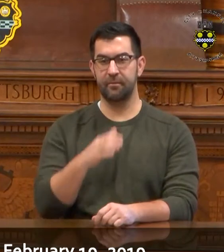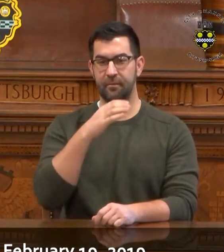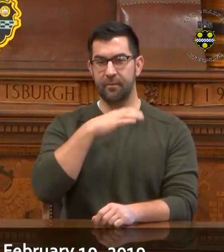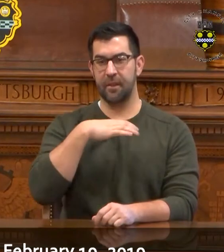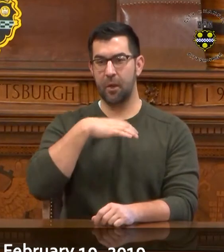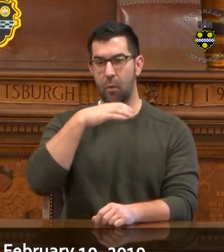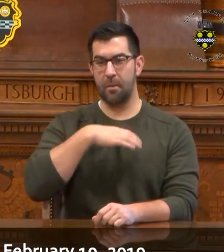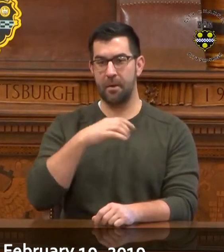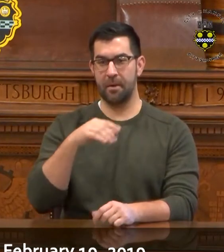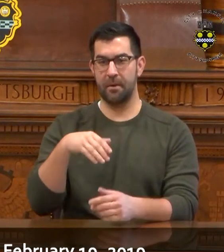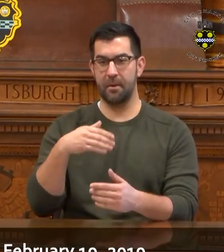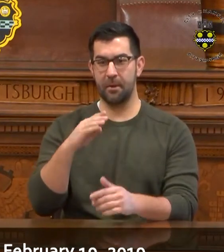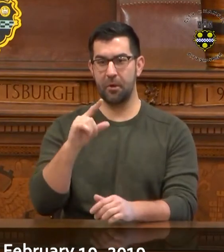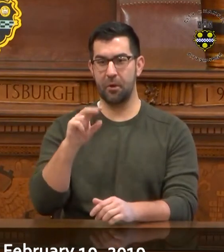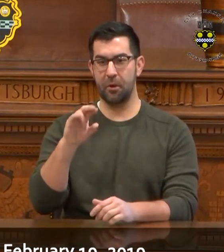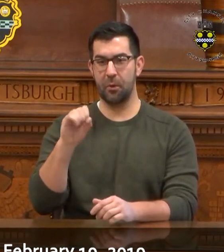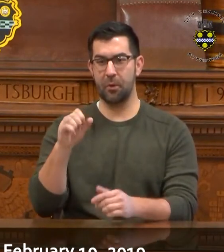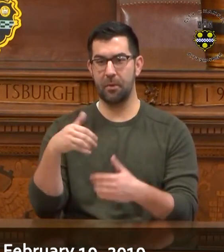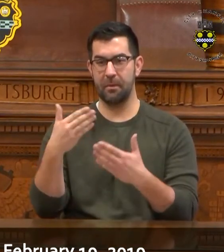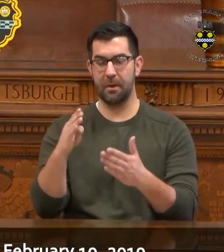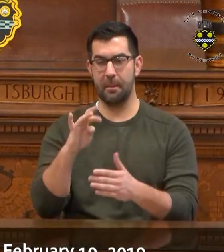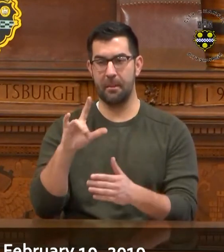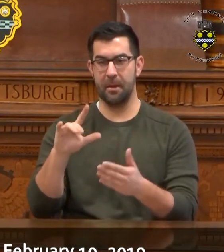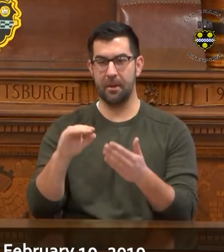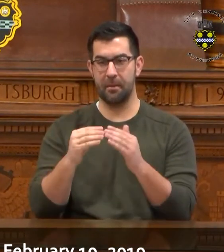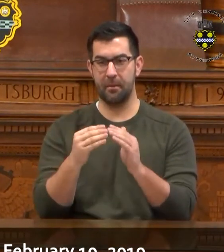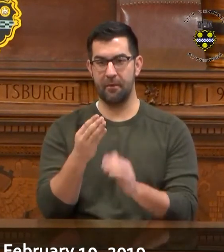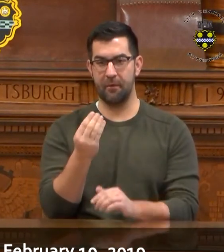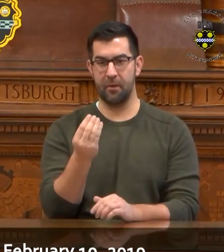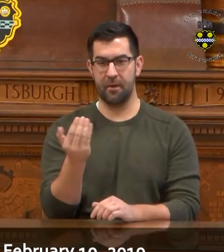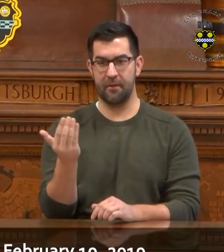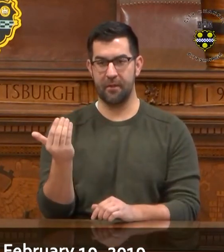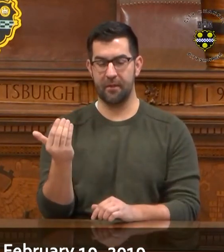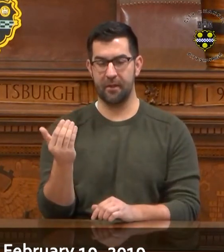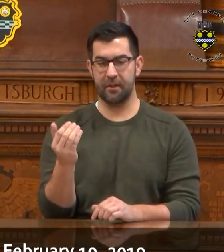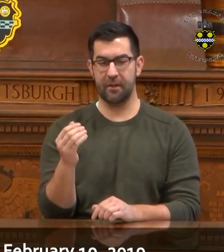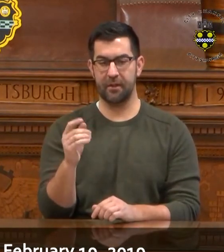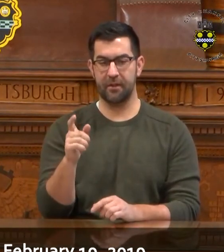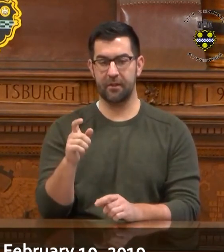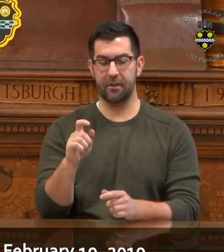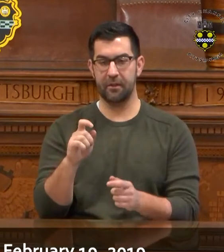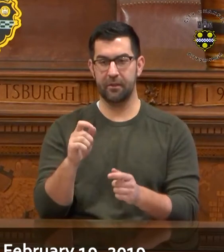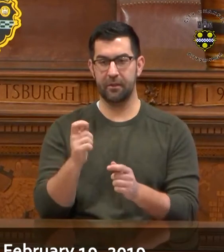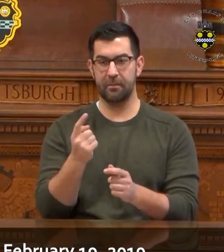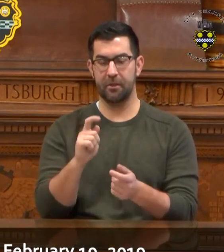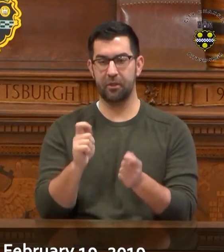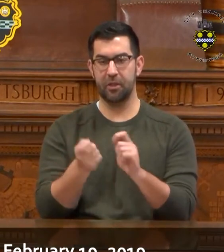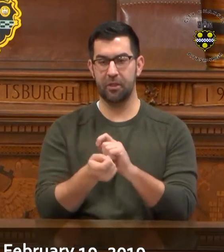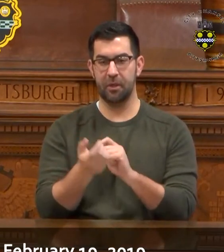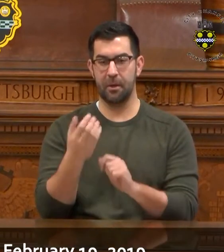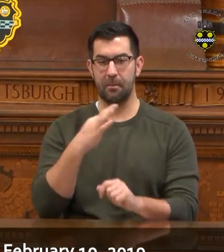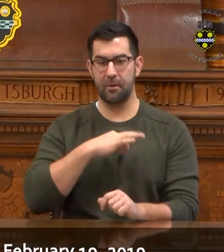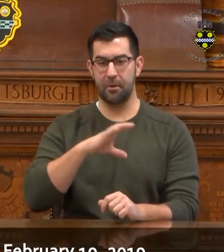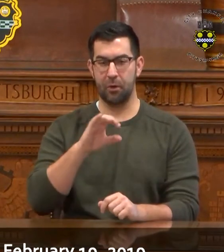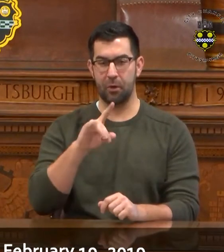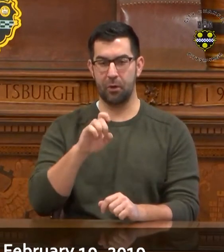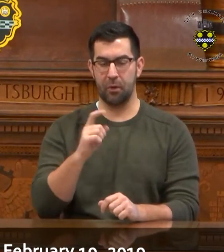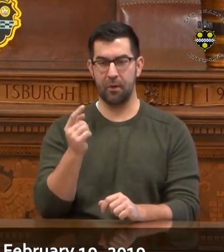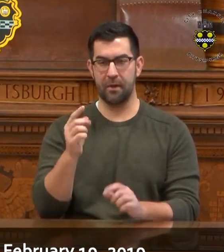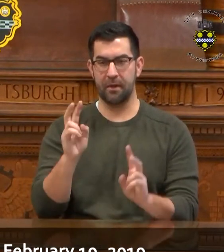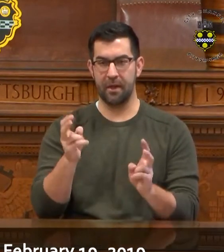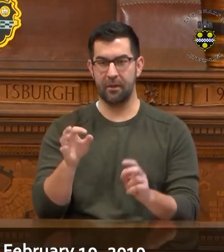Councilwoman Deb Gross presents Bill Number 1415. Ordinance amending the Pittsburgh Code, Title